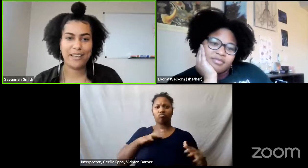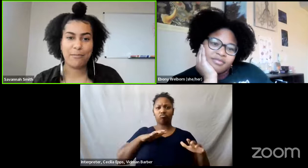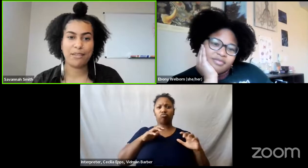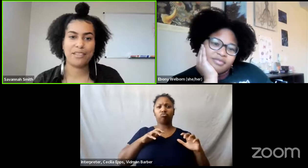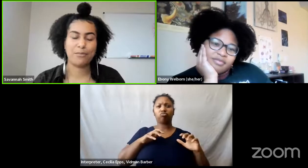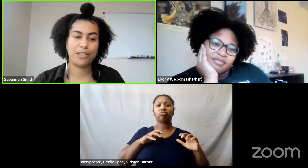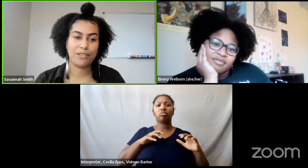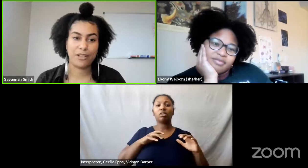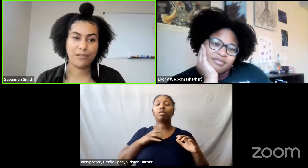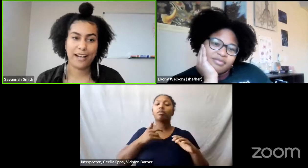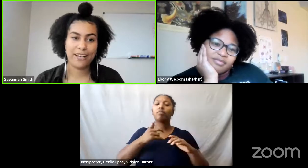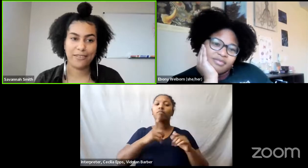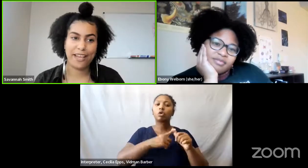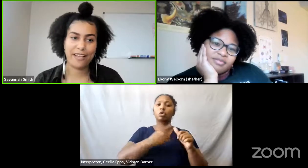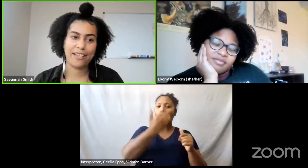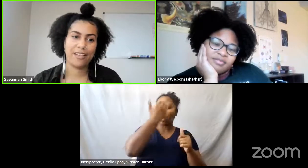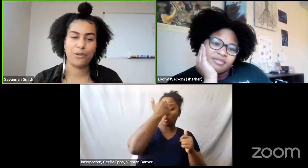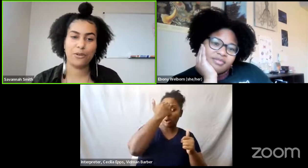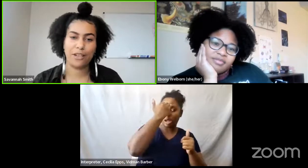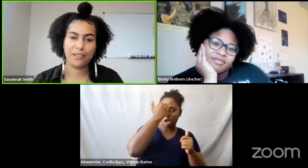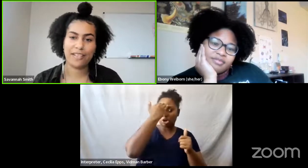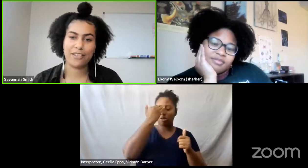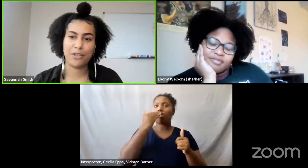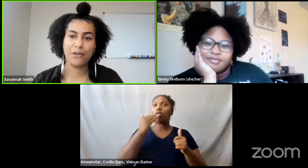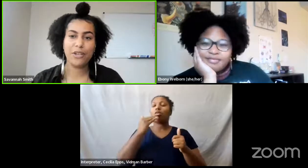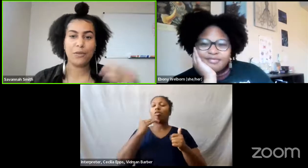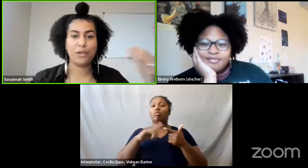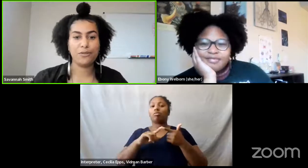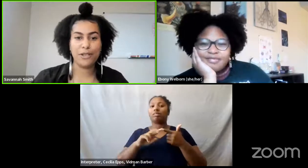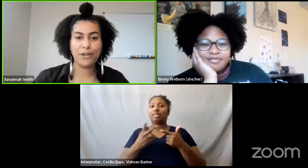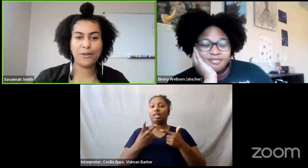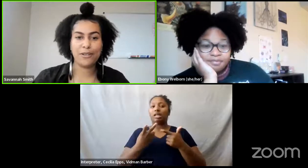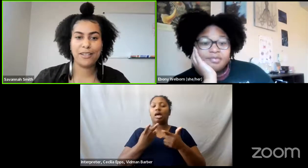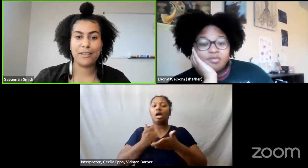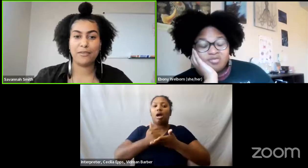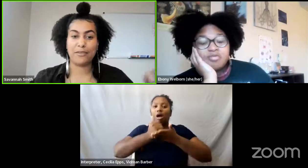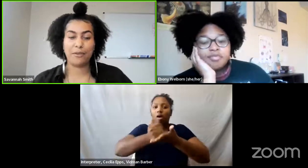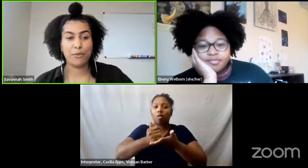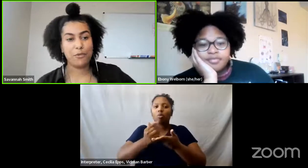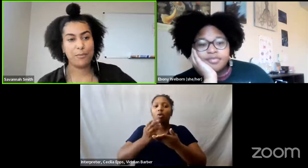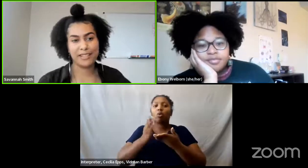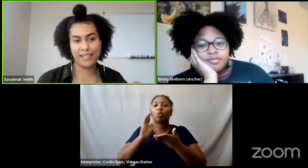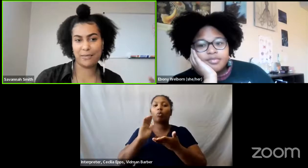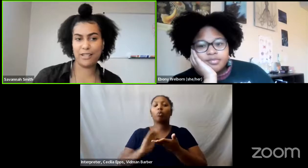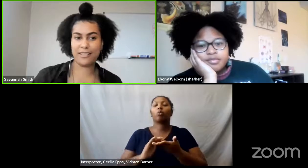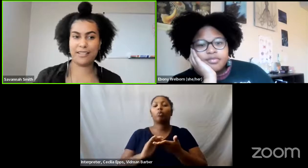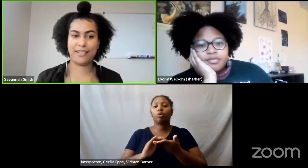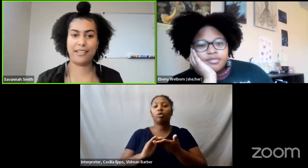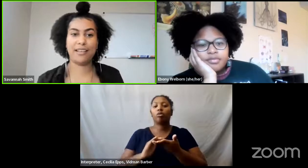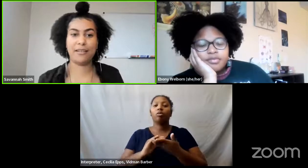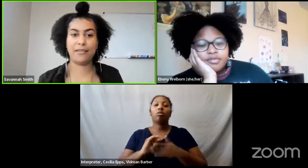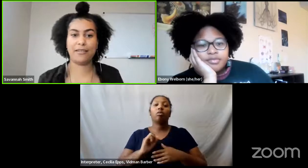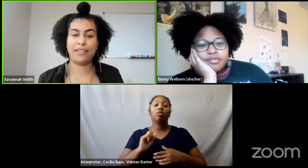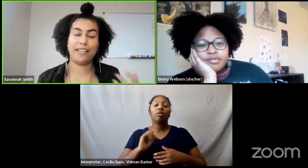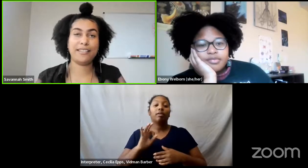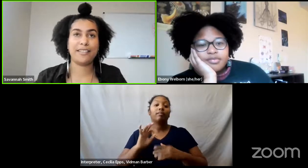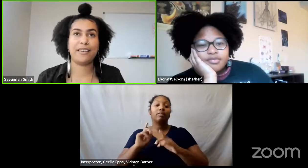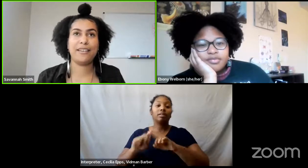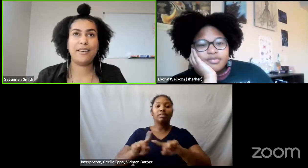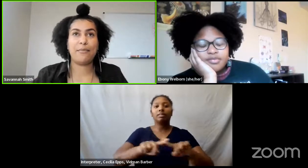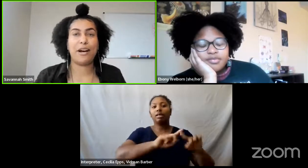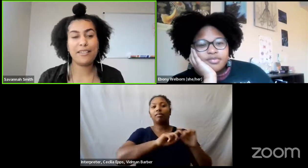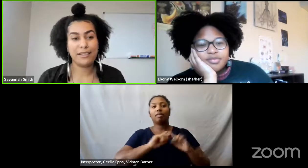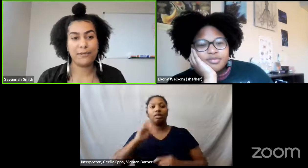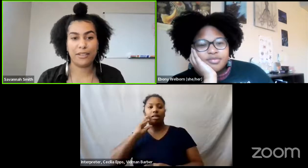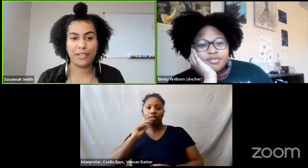of that, but then to bring yourself out of that is a whole other thing. So when you know different movements and experiences that